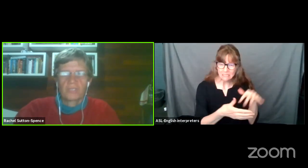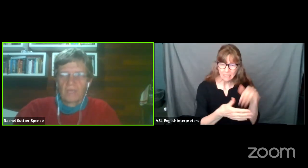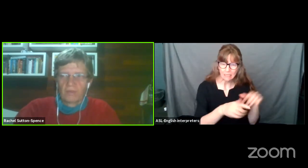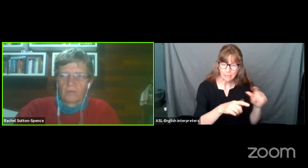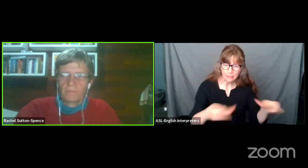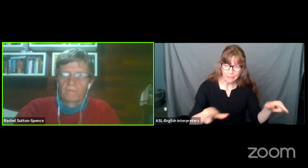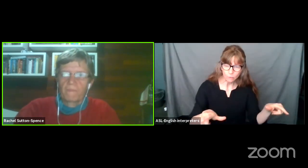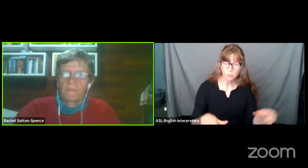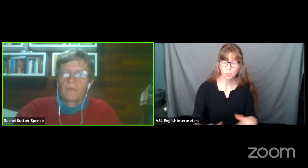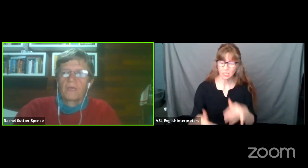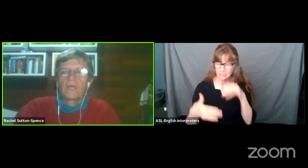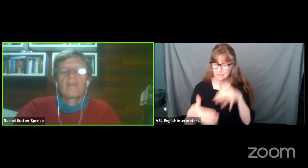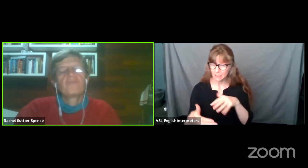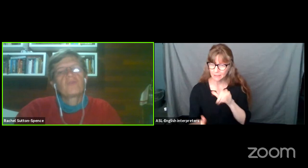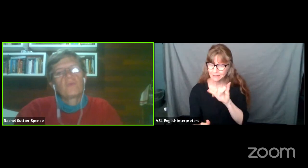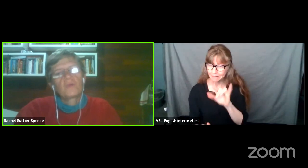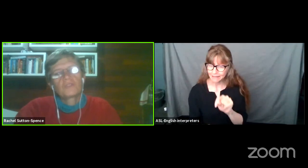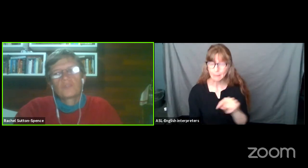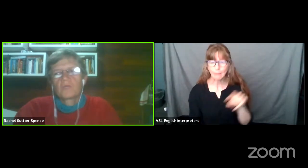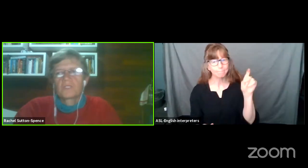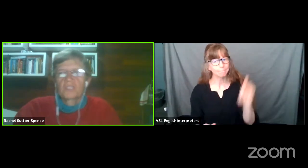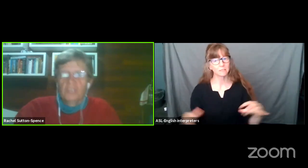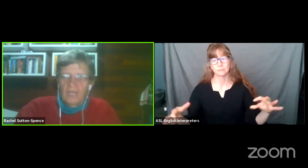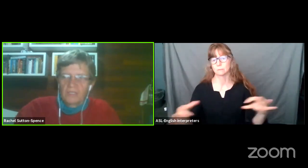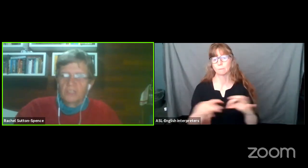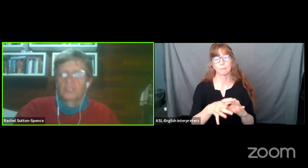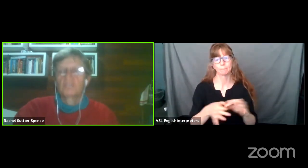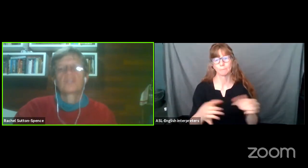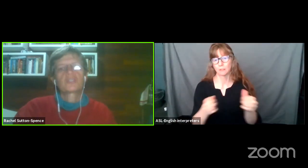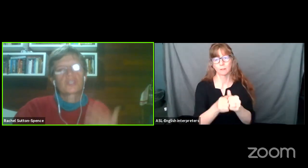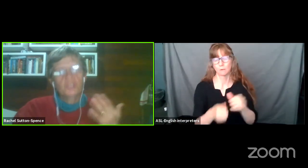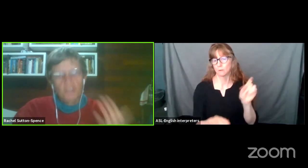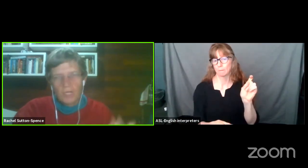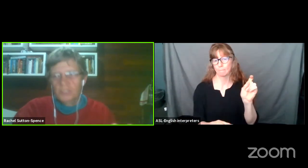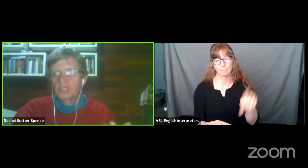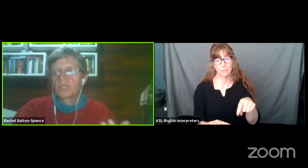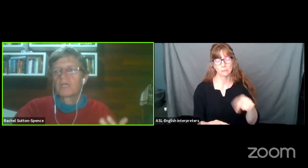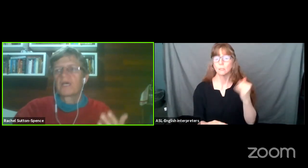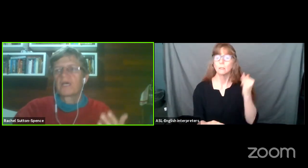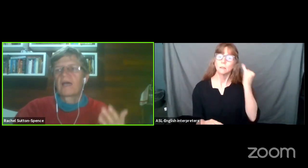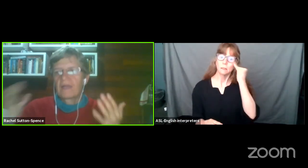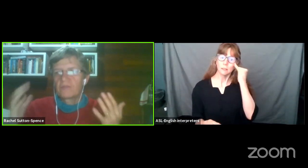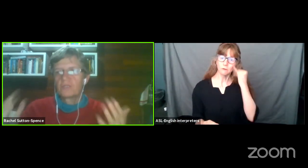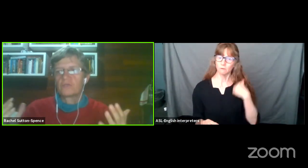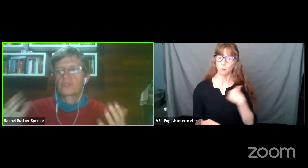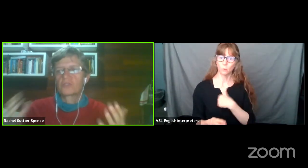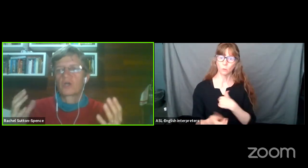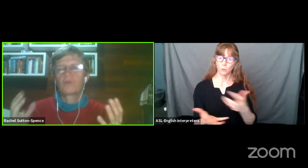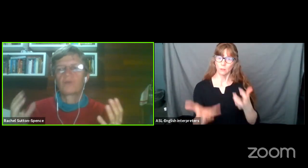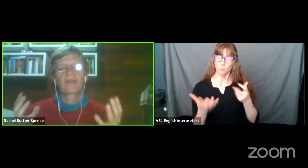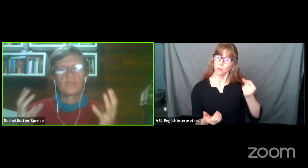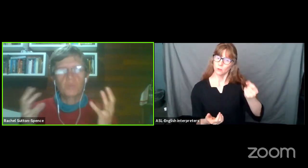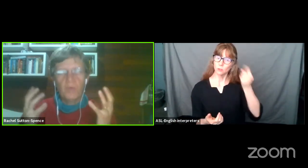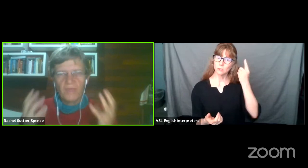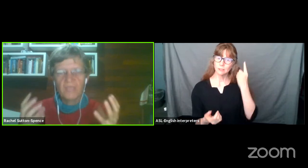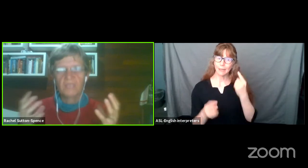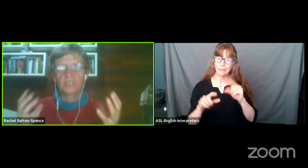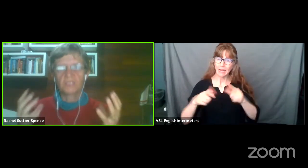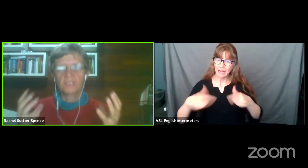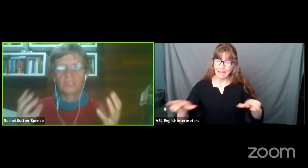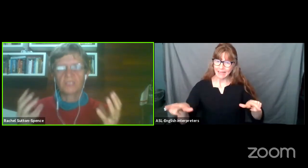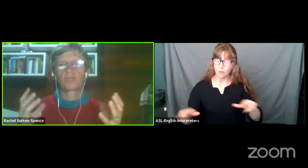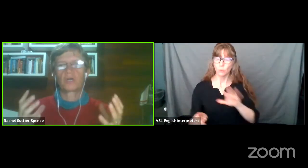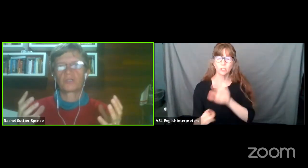go together. If we want to understand the structure and the use of language within